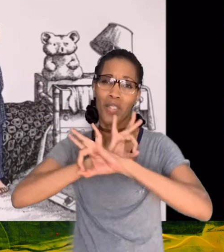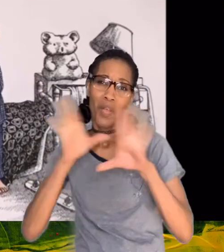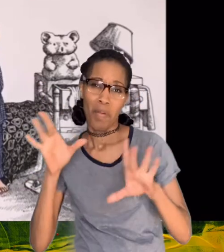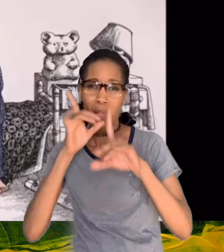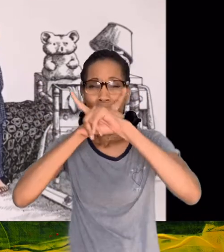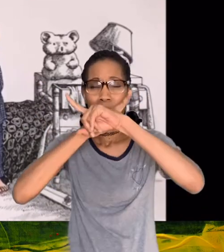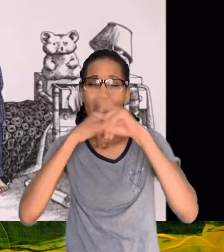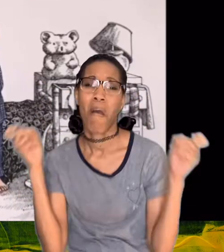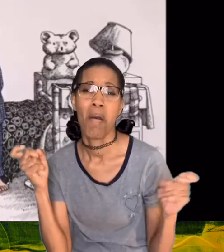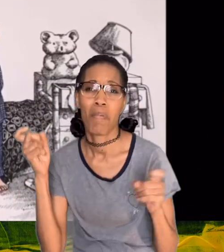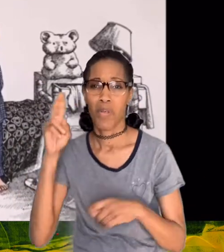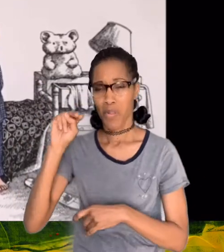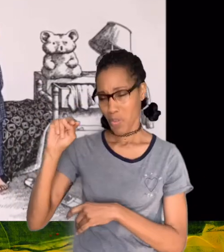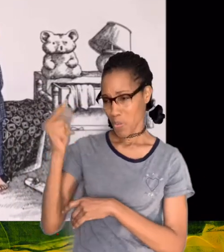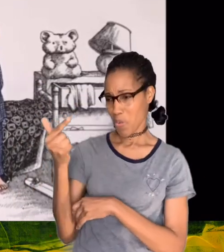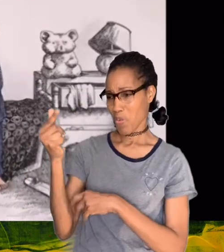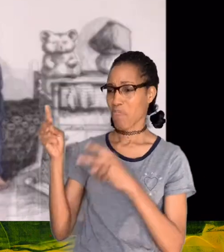day.